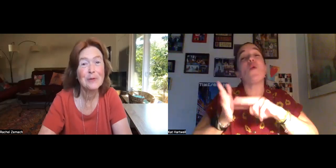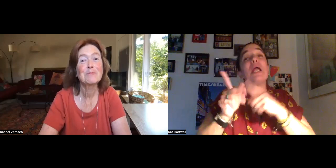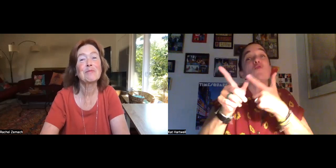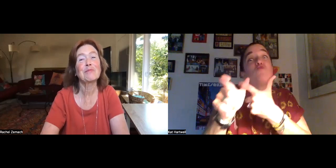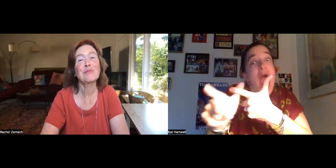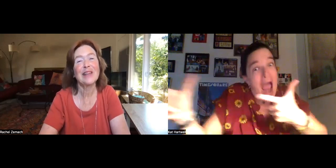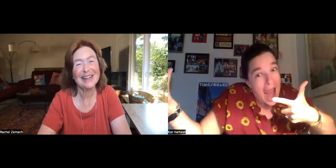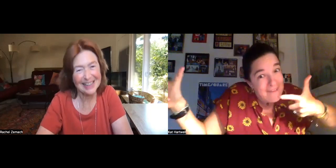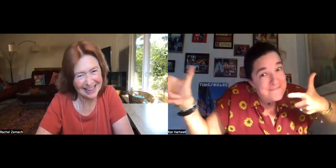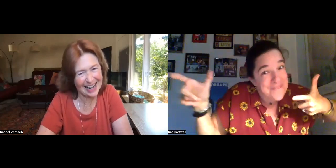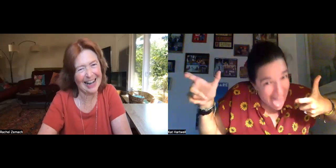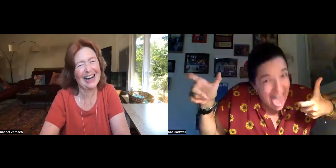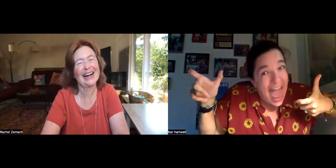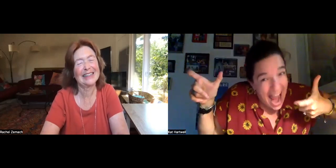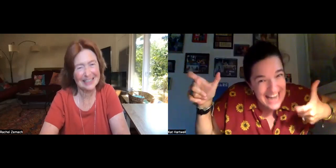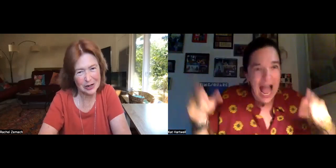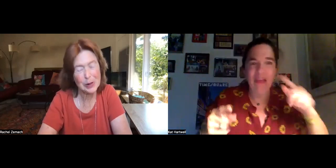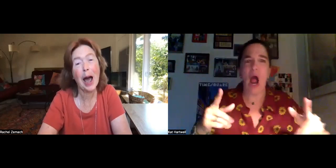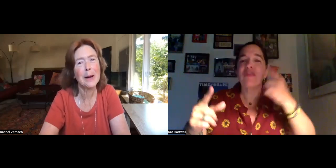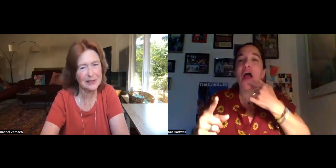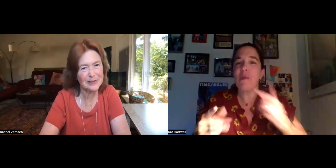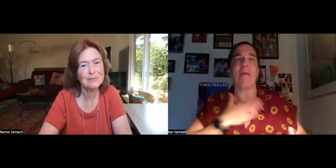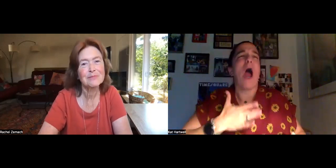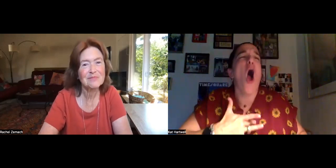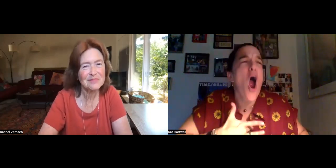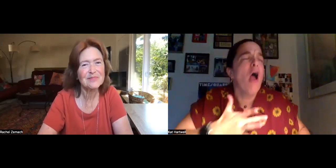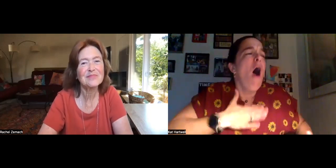We run back. Yeah. I thought he was at my heart.